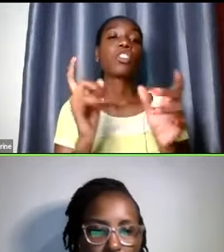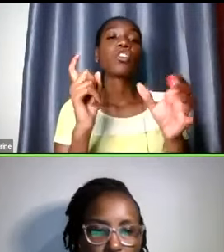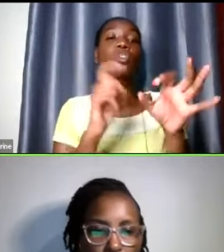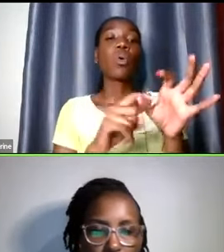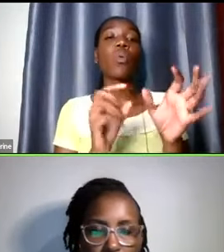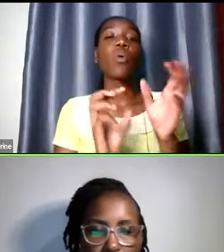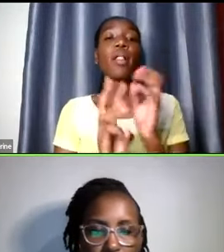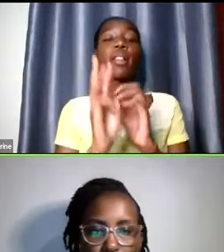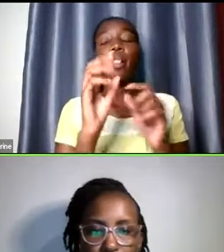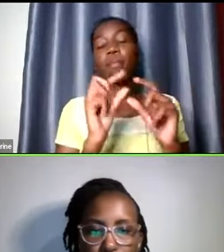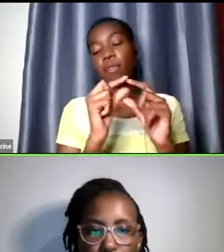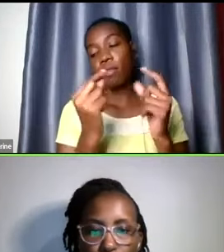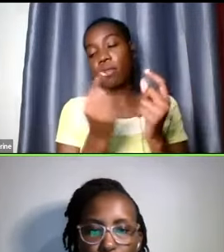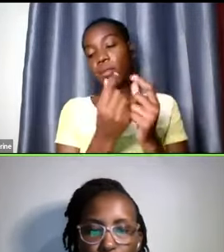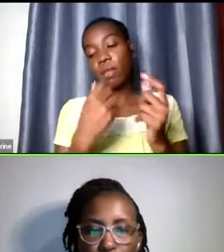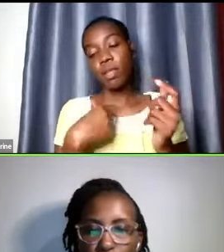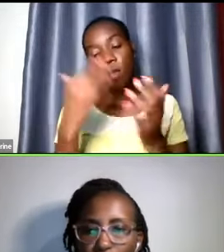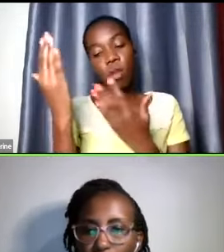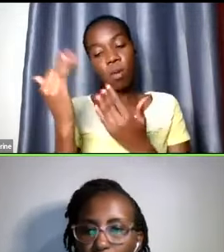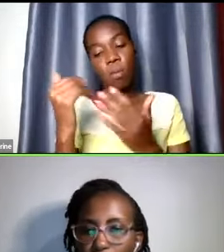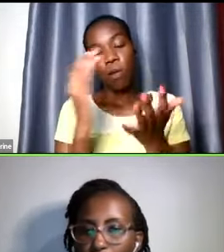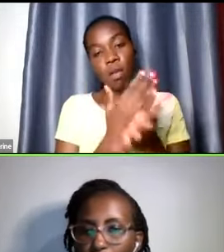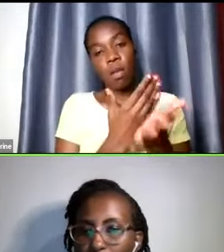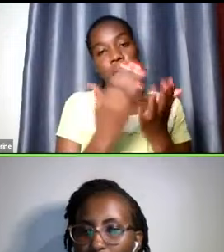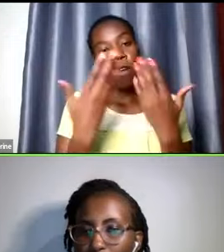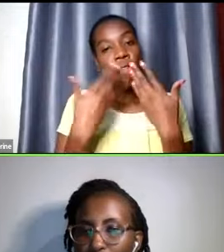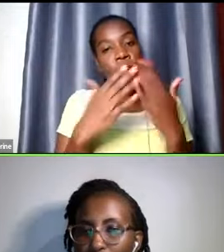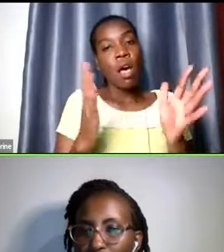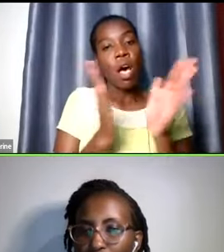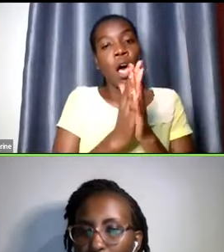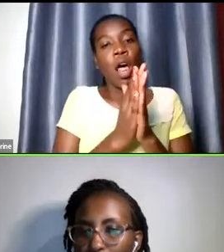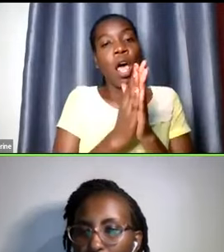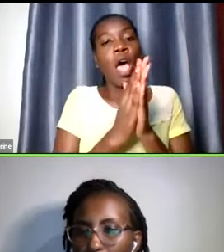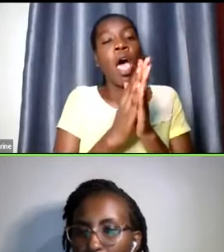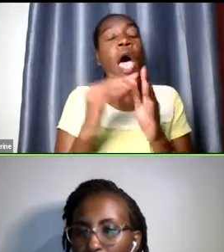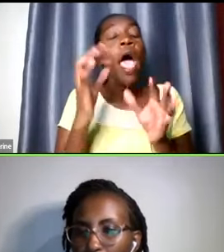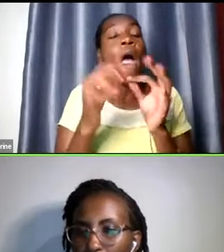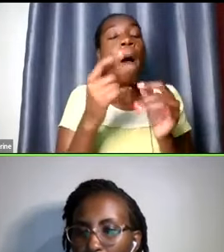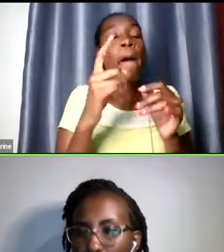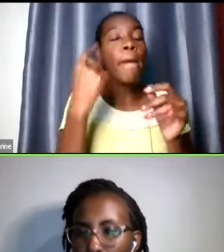think Jacinta shared that link. And for those of you on Facebook, please as well, just share.